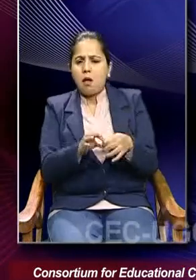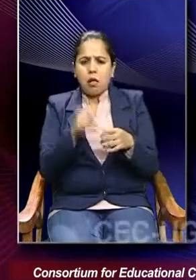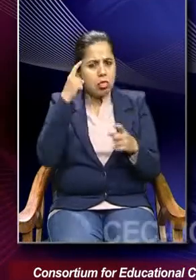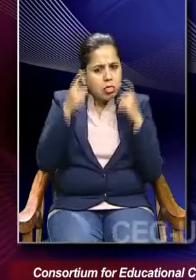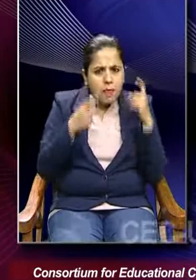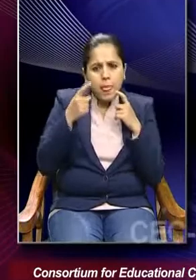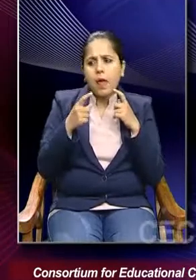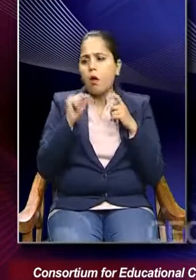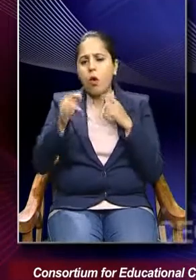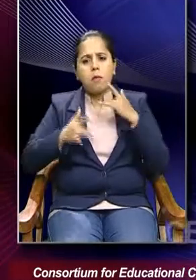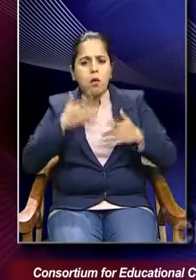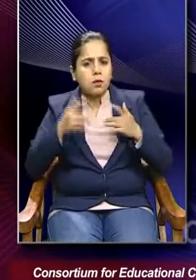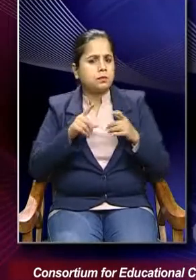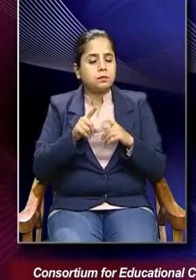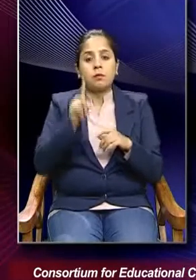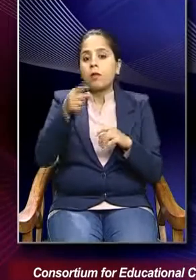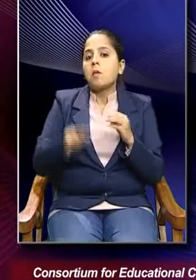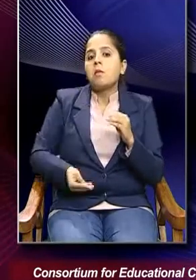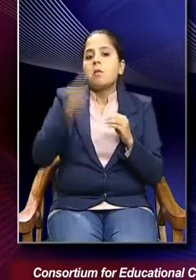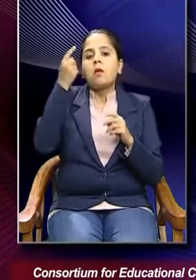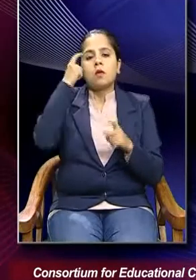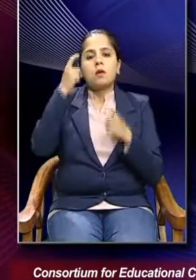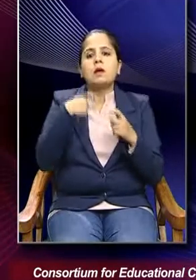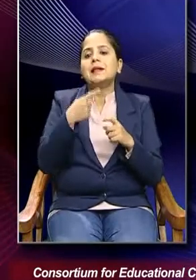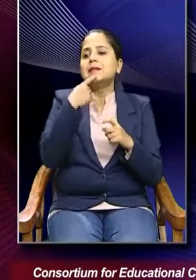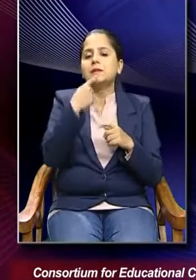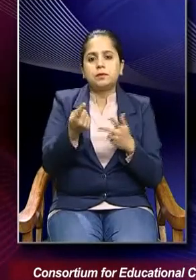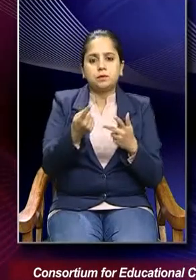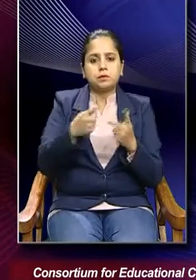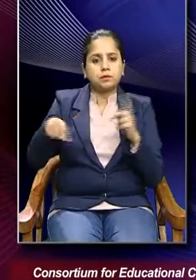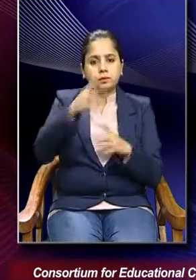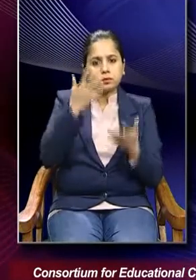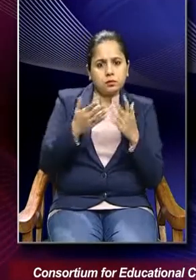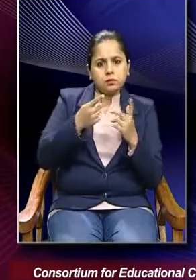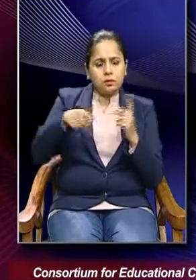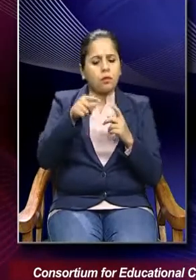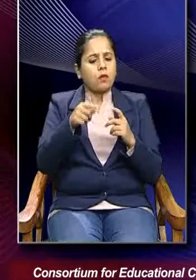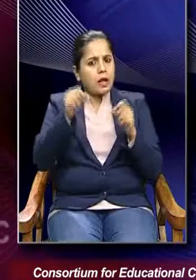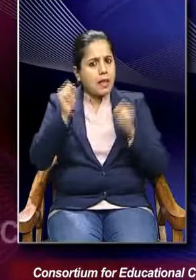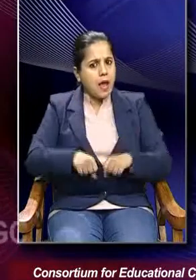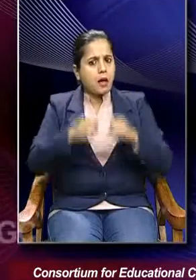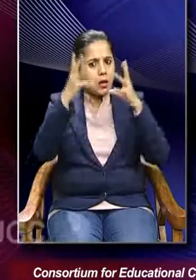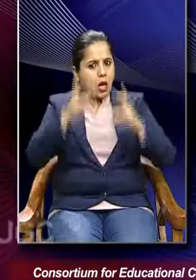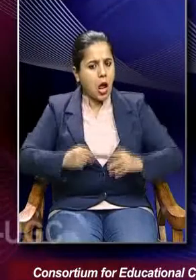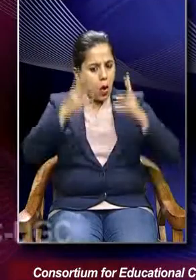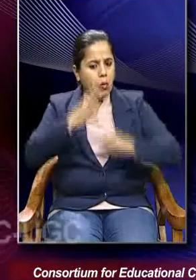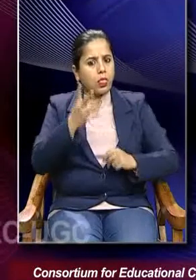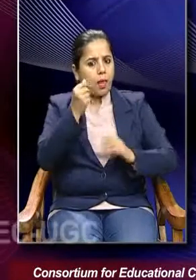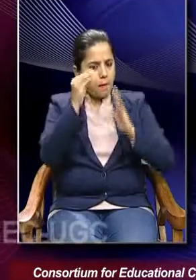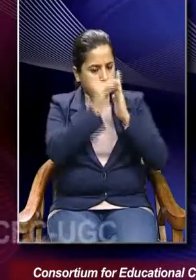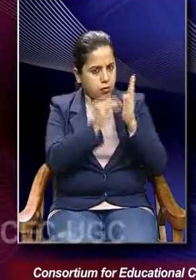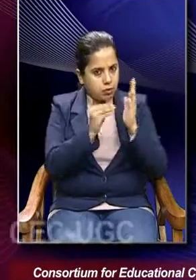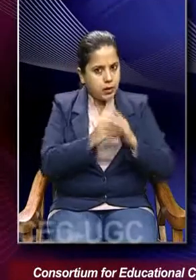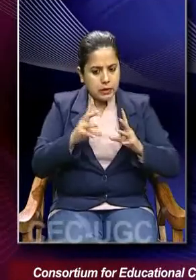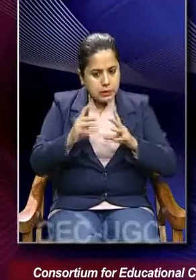thinking, emotions, but more in terms of say quantifiable data. It is more through survey and census